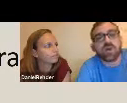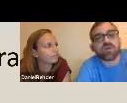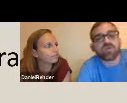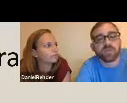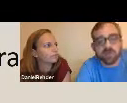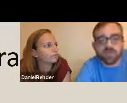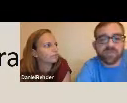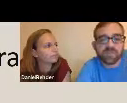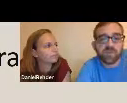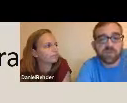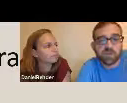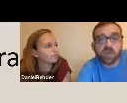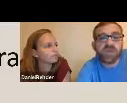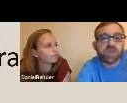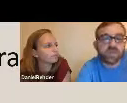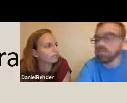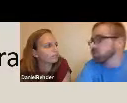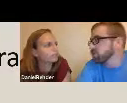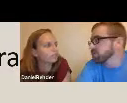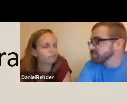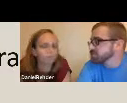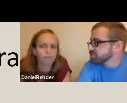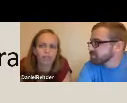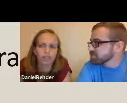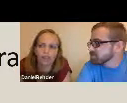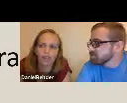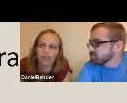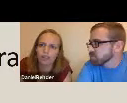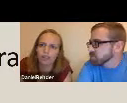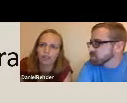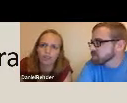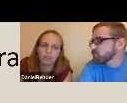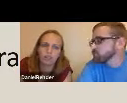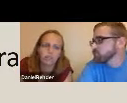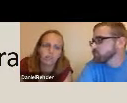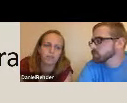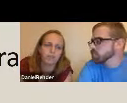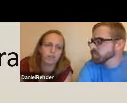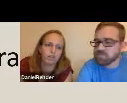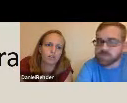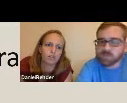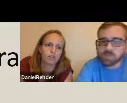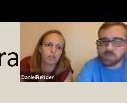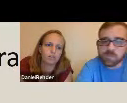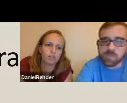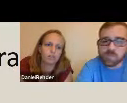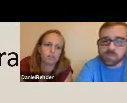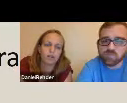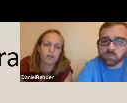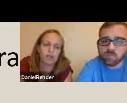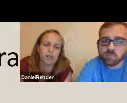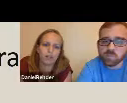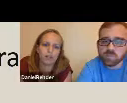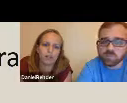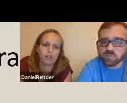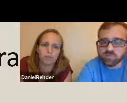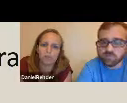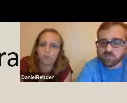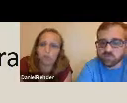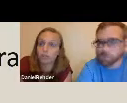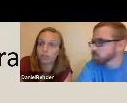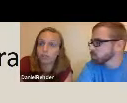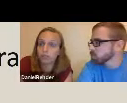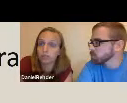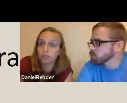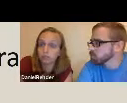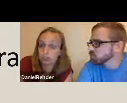new culture and doing new things. So, mm-hmm. Yeah. And so another part of that was when we